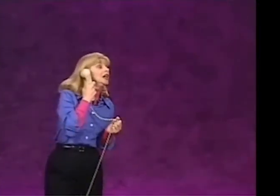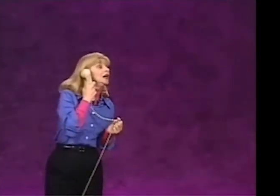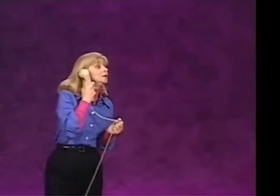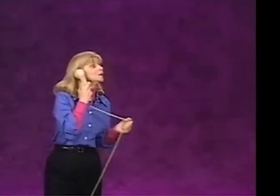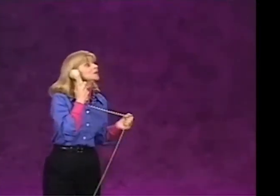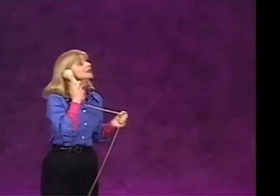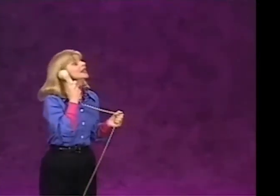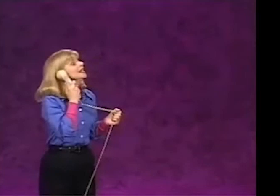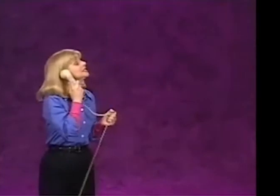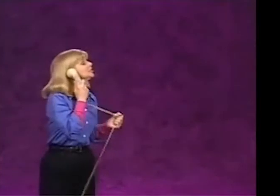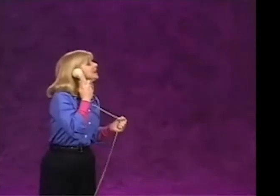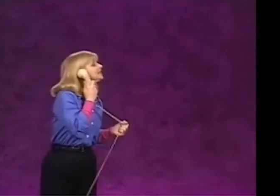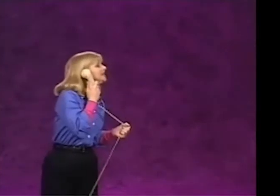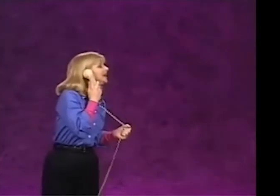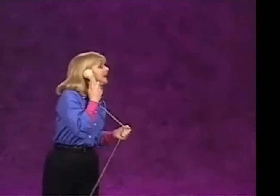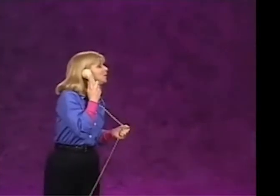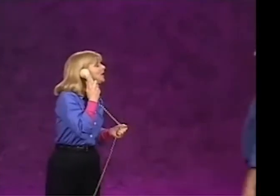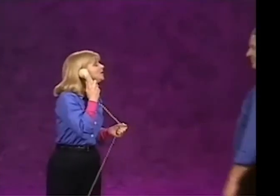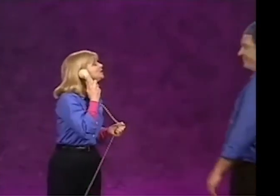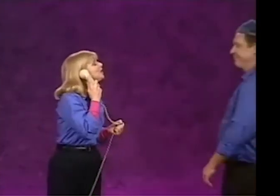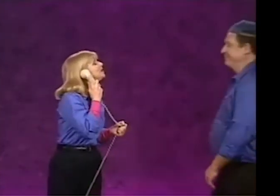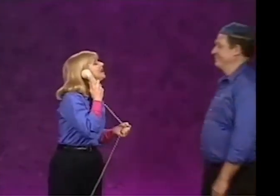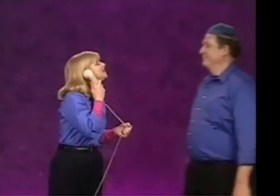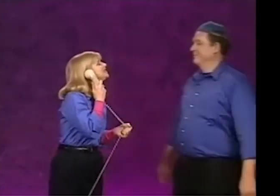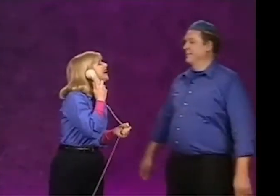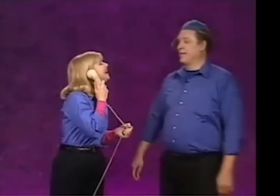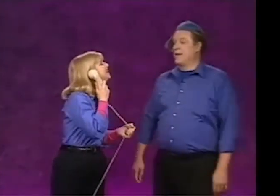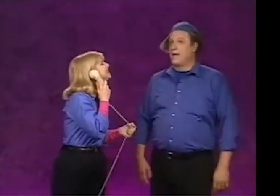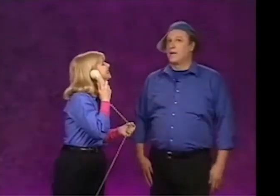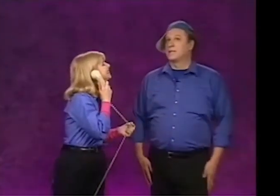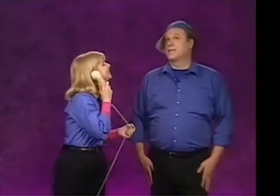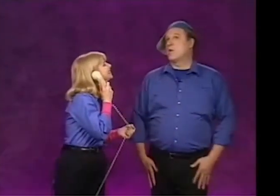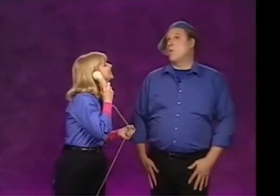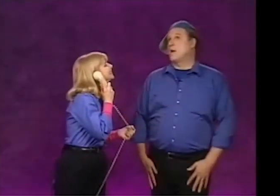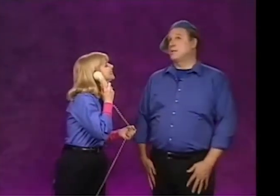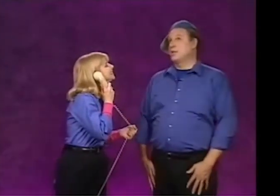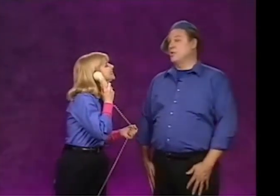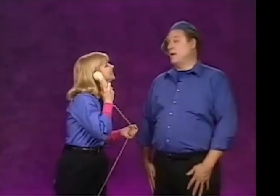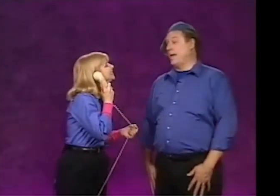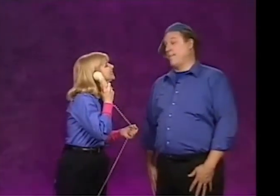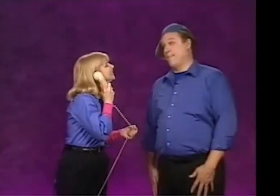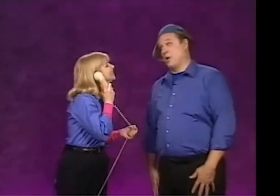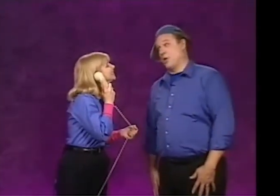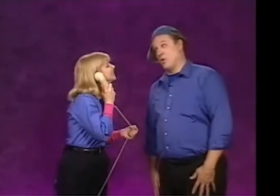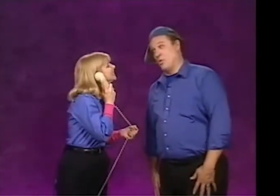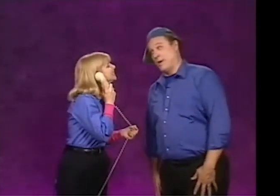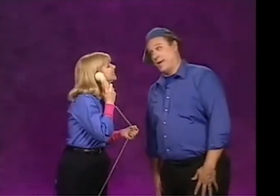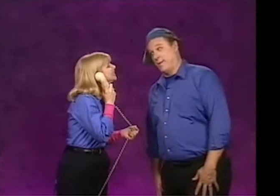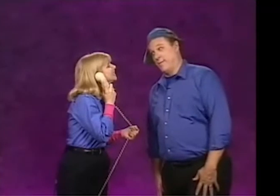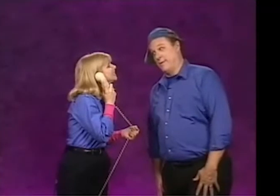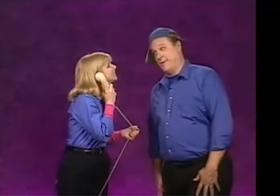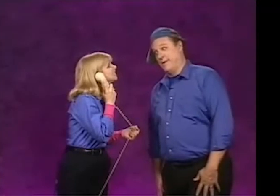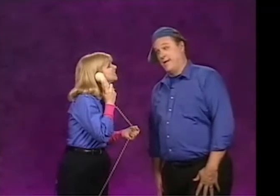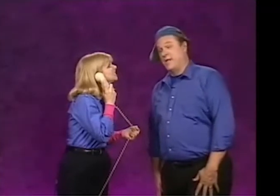Daniel, it's such a nice day, honey. Why don't you go play outside? Because I don't want to, M-O-M.